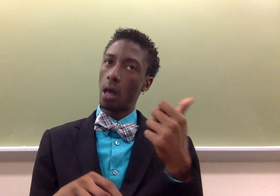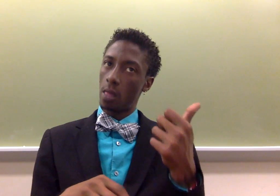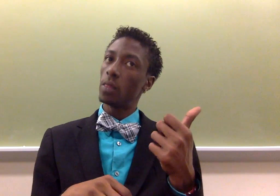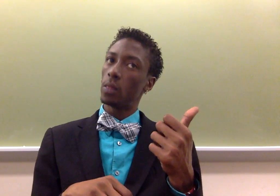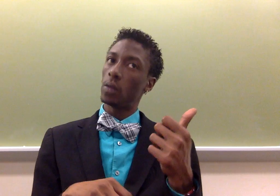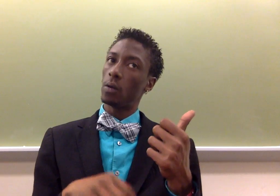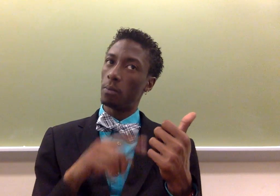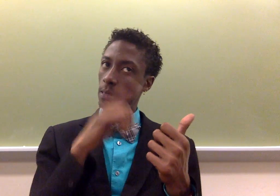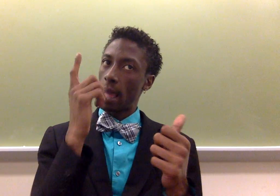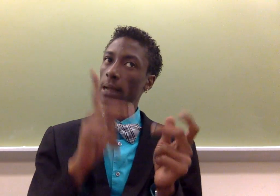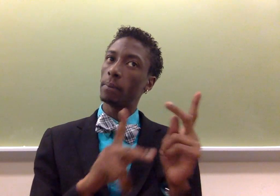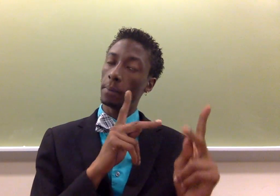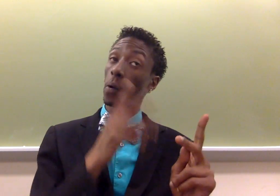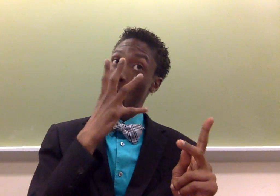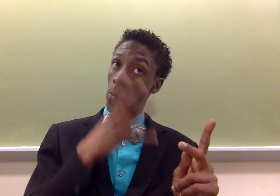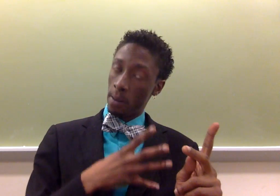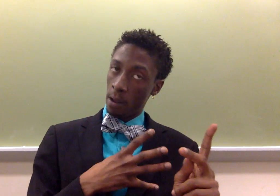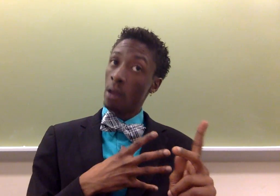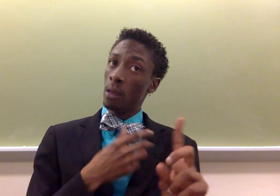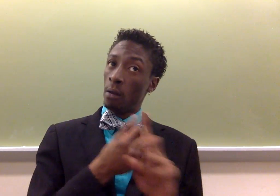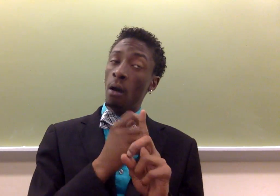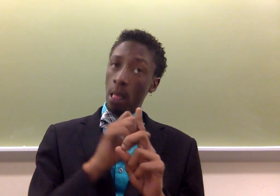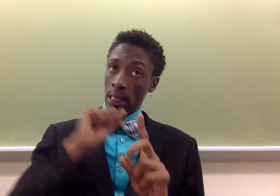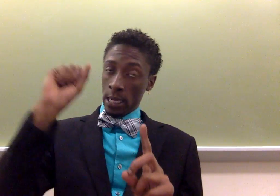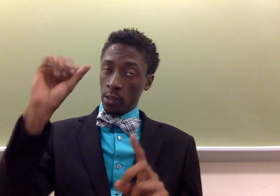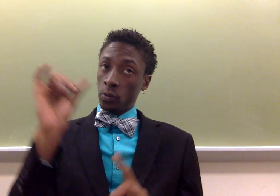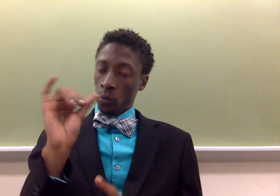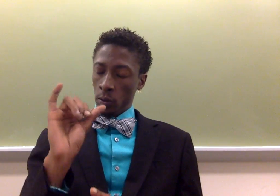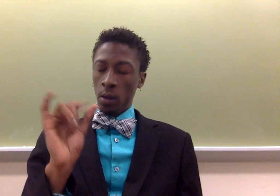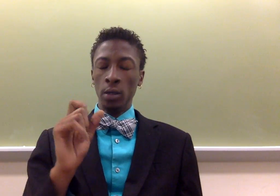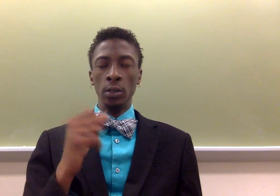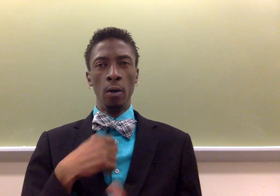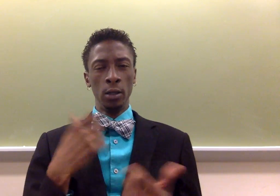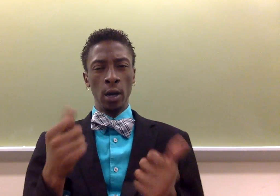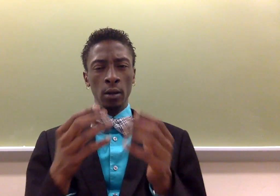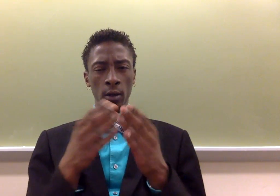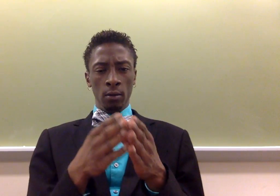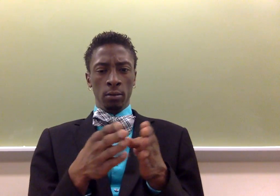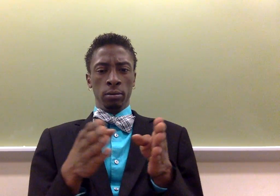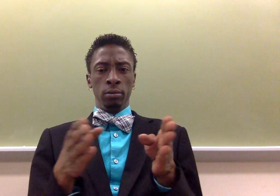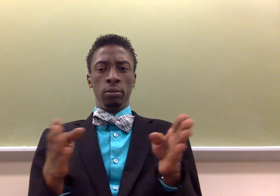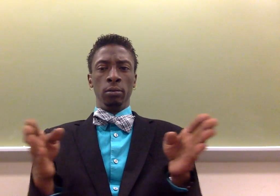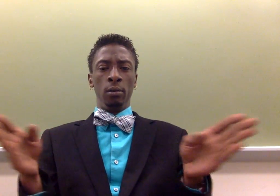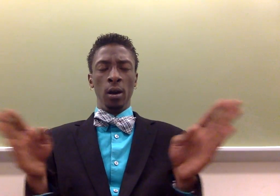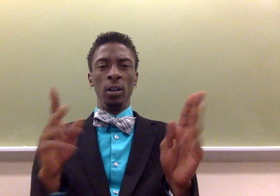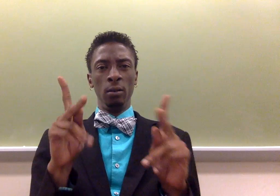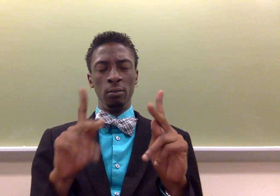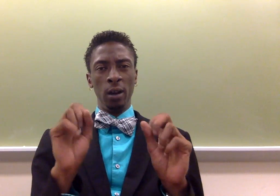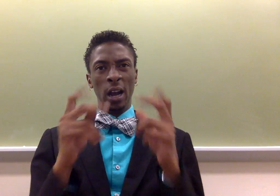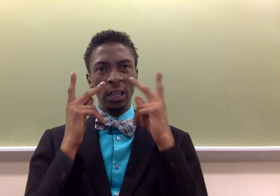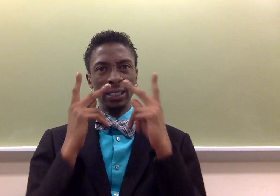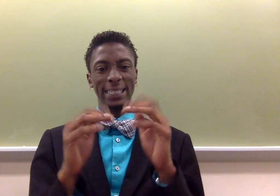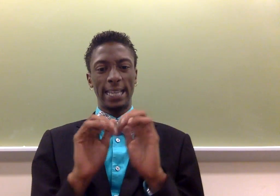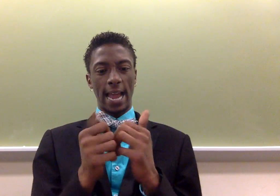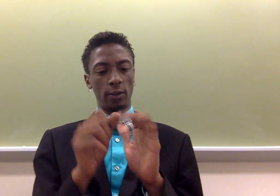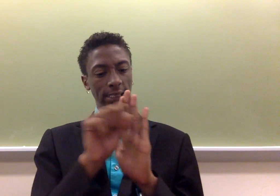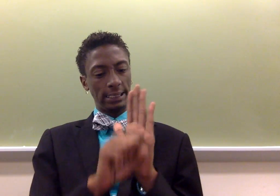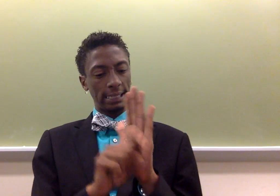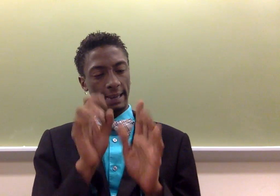we've been trying to broaden the frame so people can see how state violence is rationalized by a lot of different stereotypes. But the